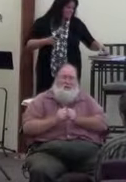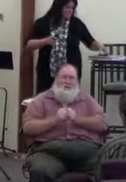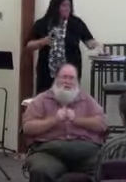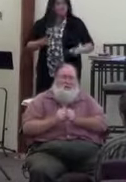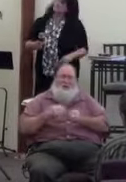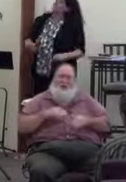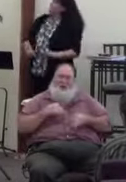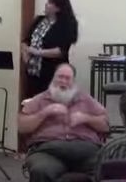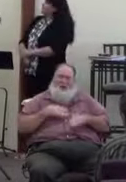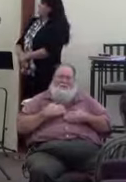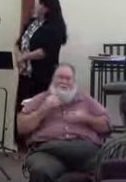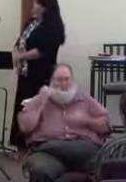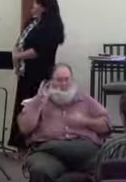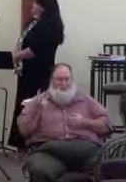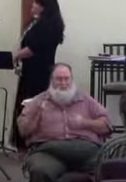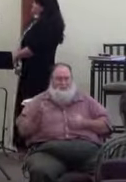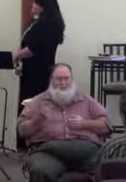I just thought it was cool how